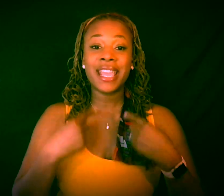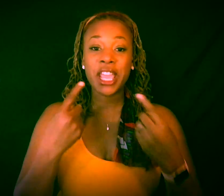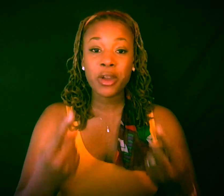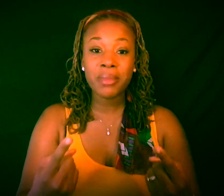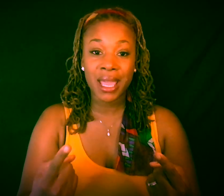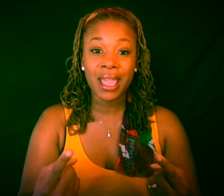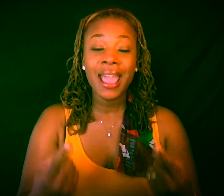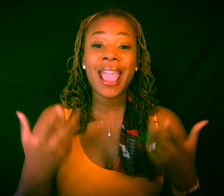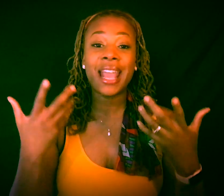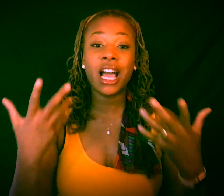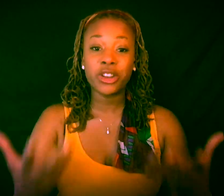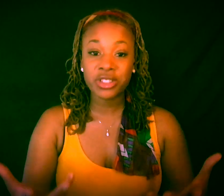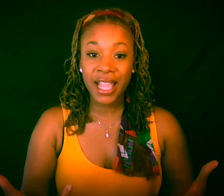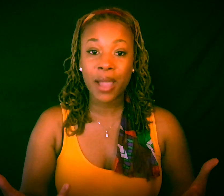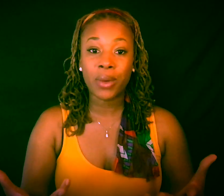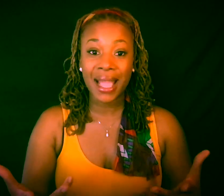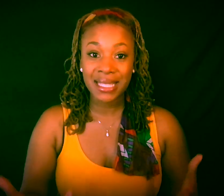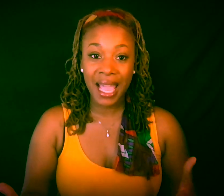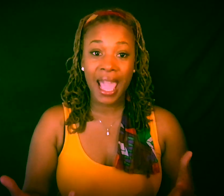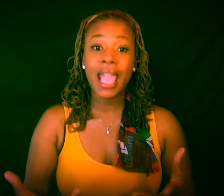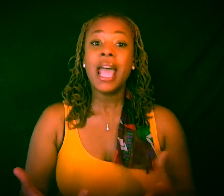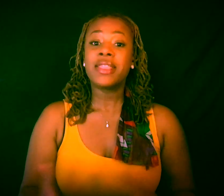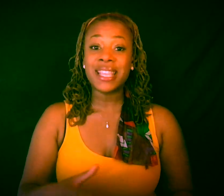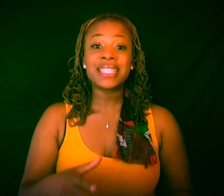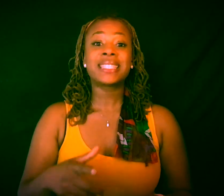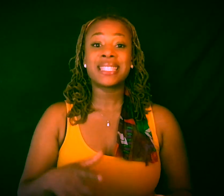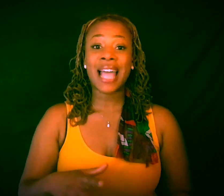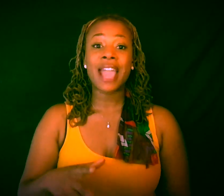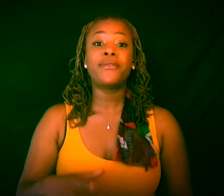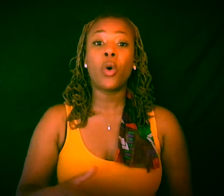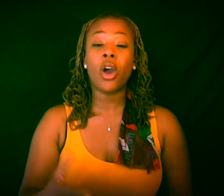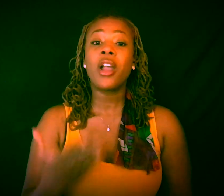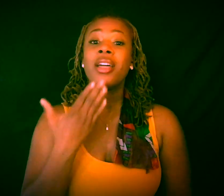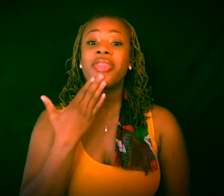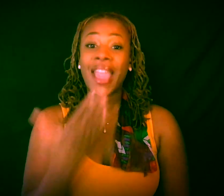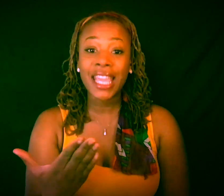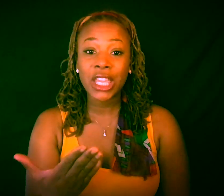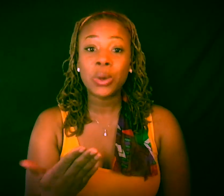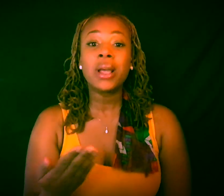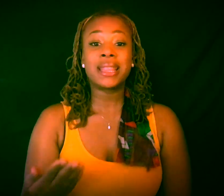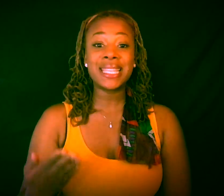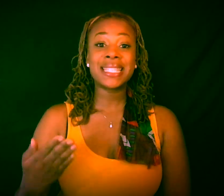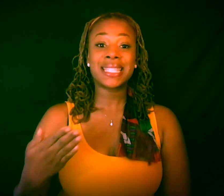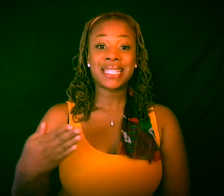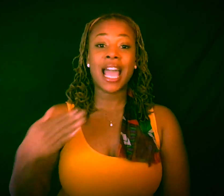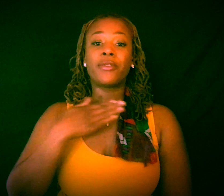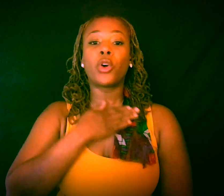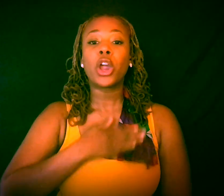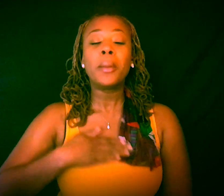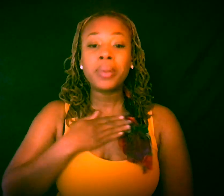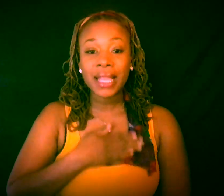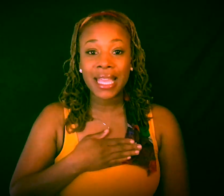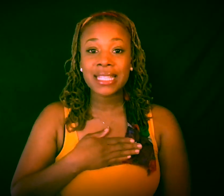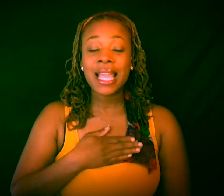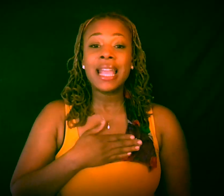hear me and understand when I say, this is the sign for thank you. This is the sign for please.